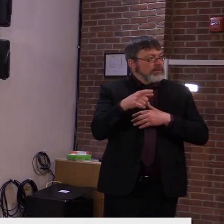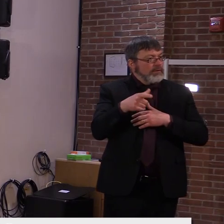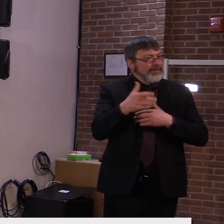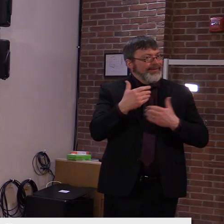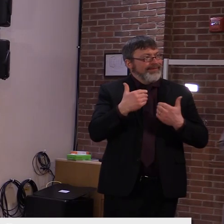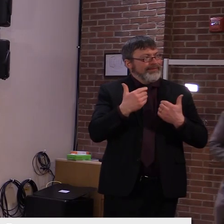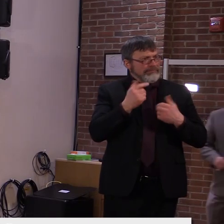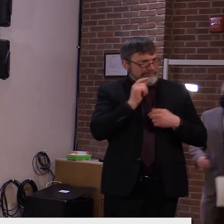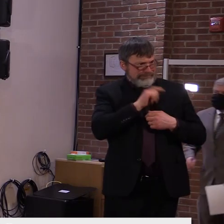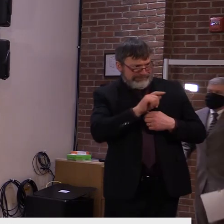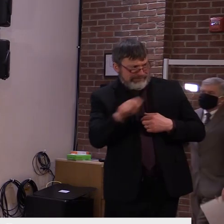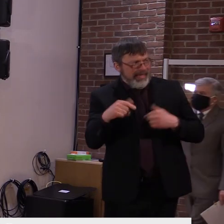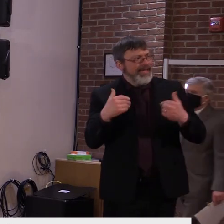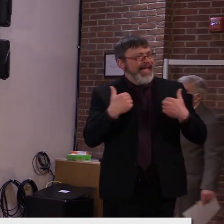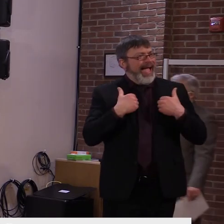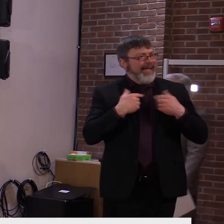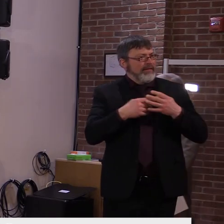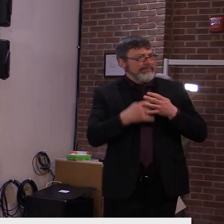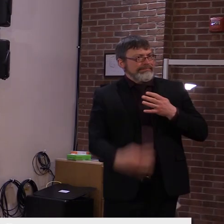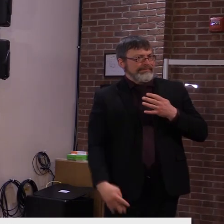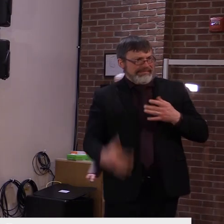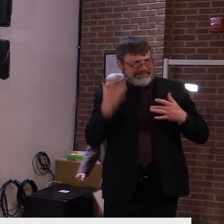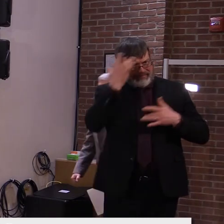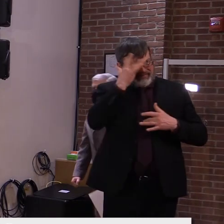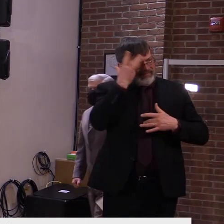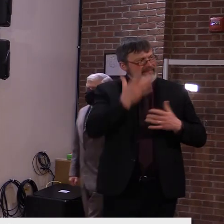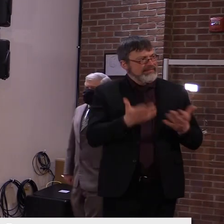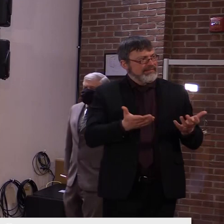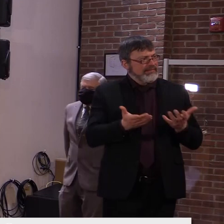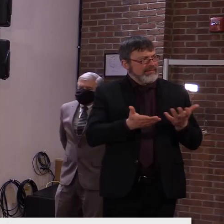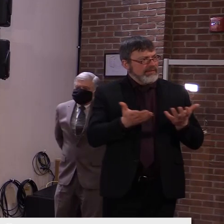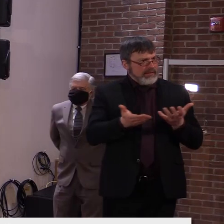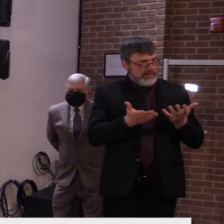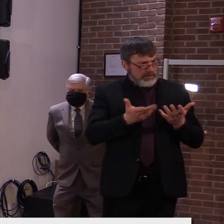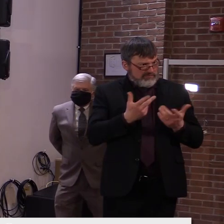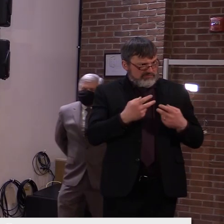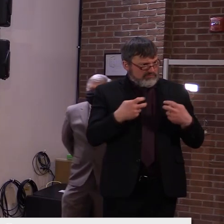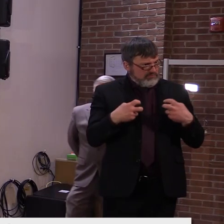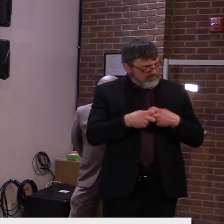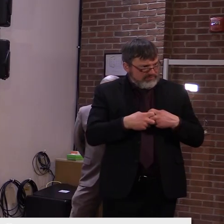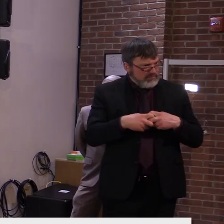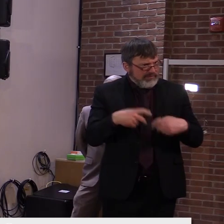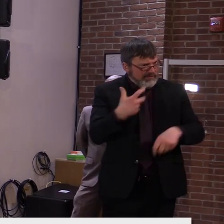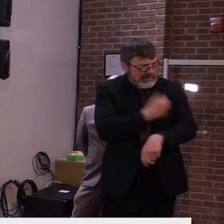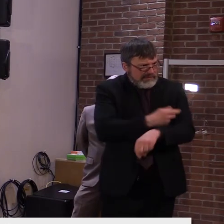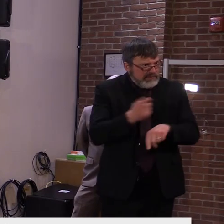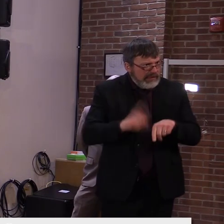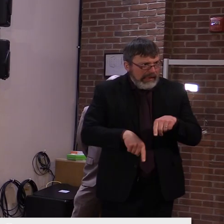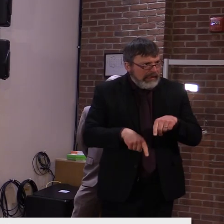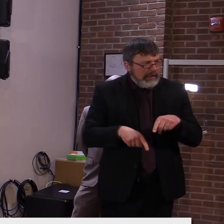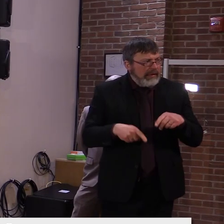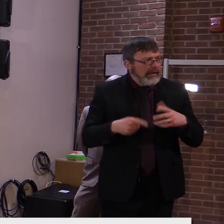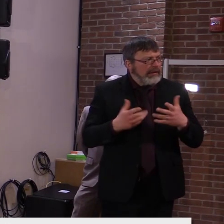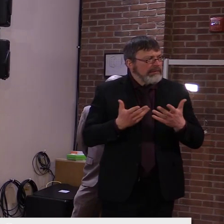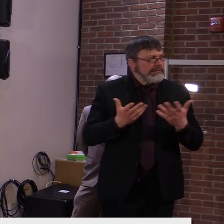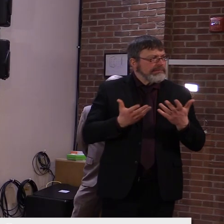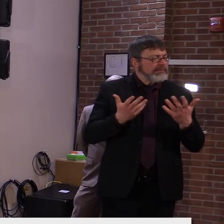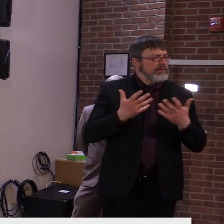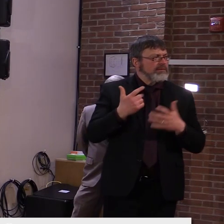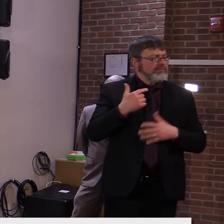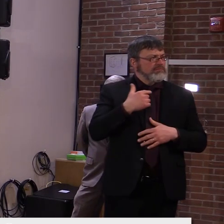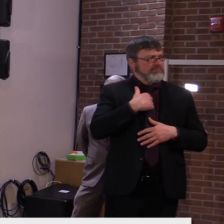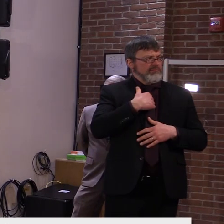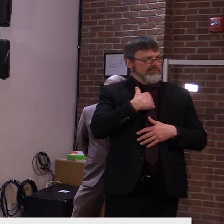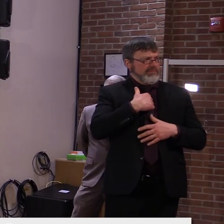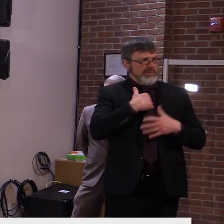for the vaccine, but they can't get a vaccine because of their age. Will caregivers of those children be